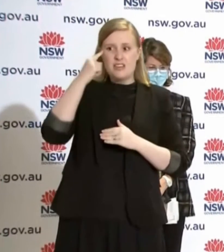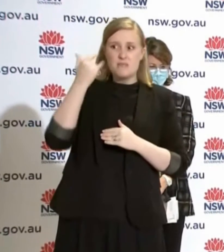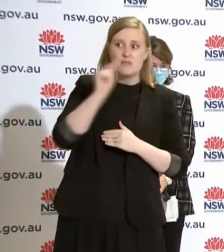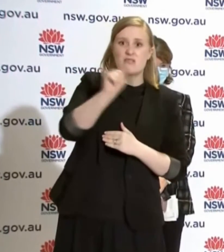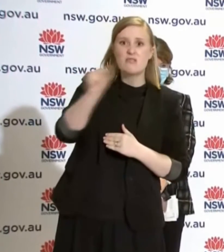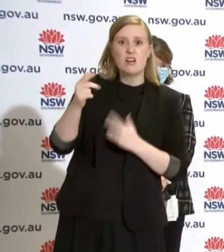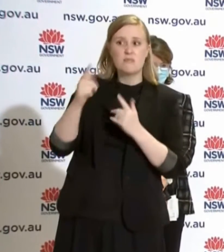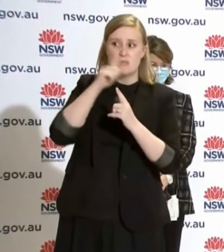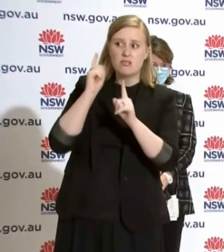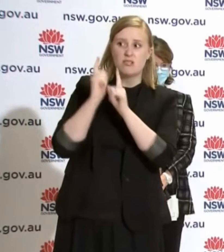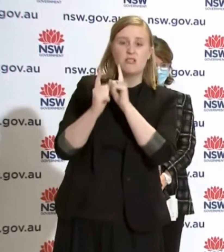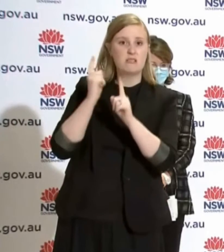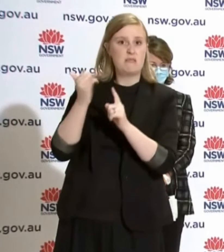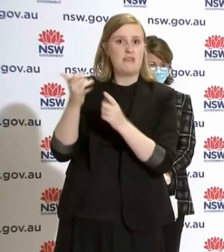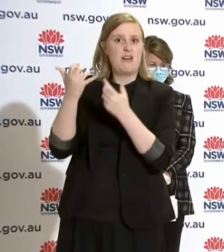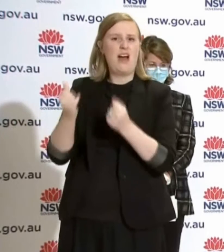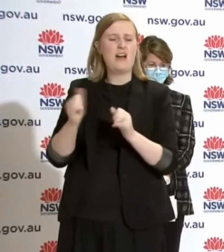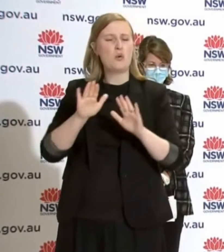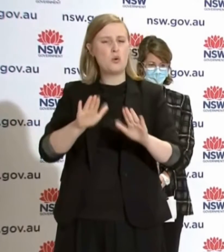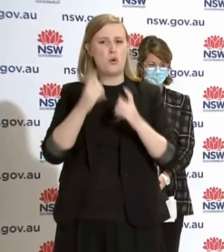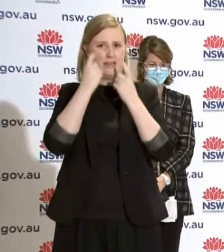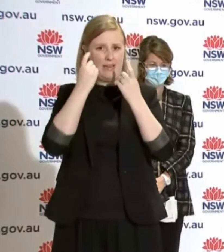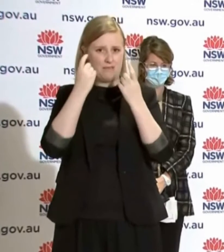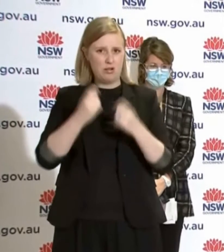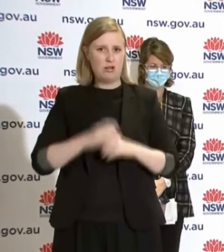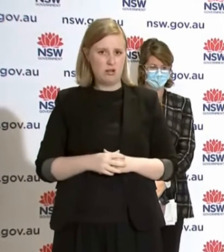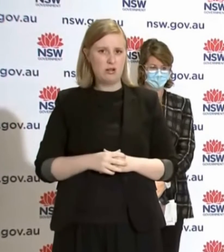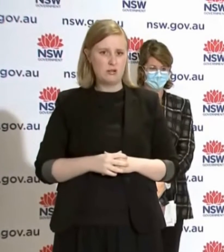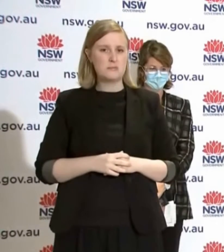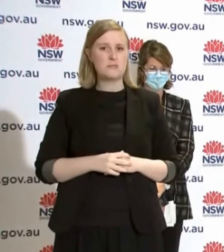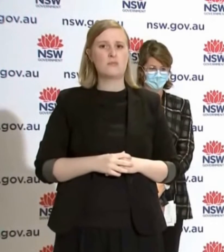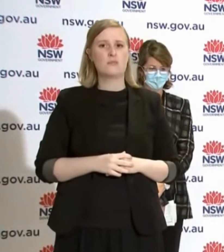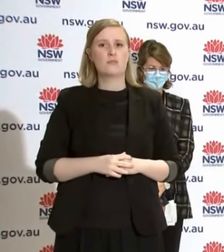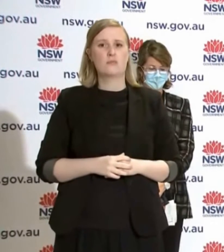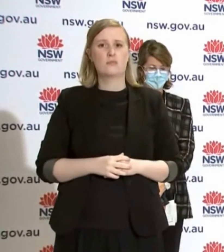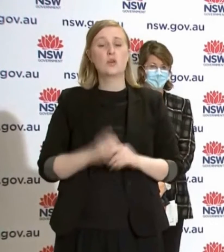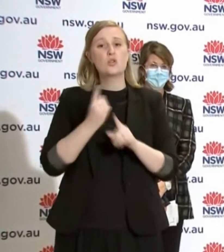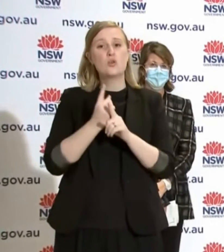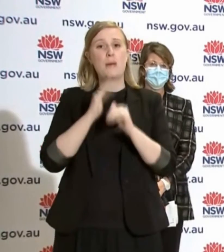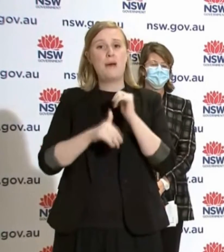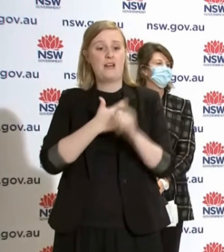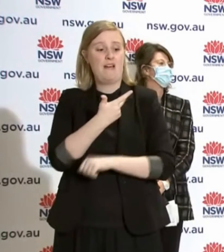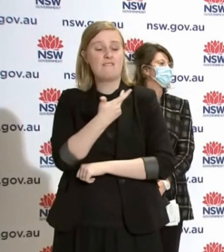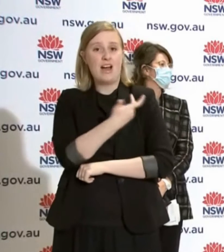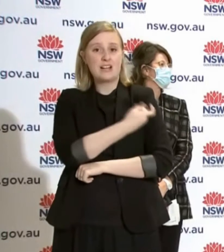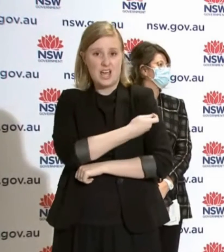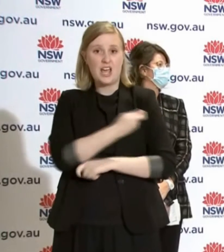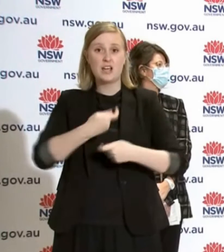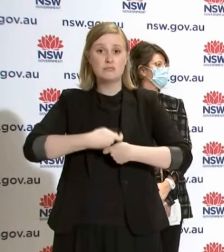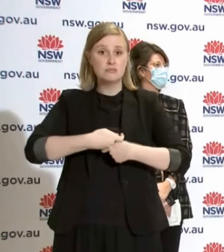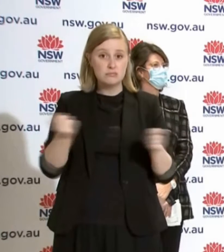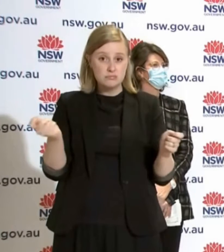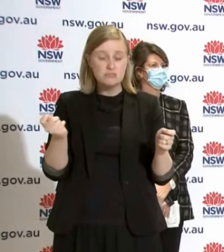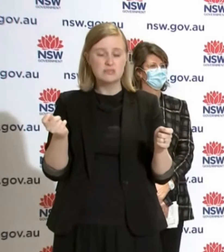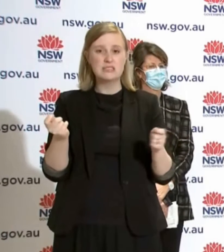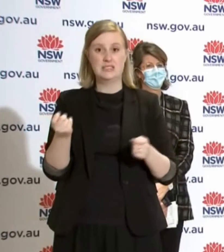Chan and the Deputy Premier will further talk about that. In relation to the vaccine rollout, I want to call out some communities who've had such